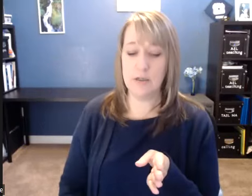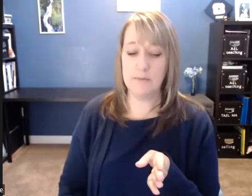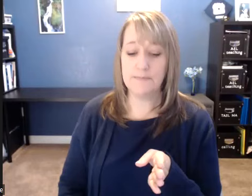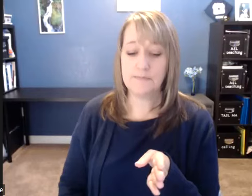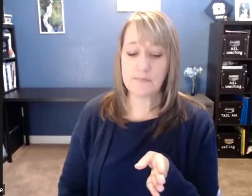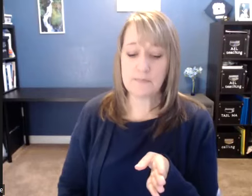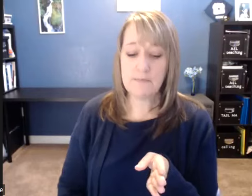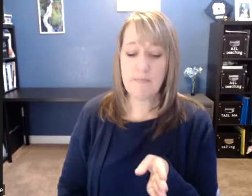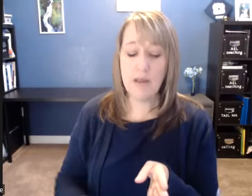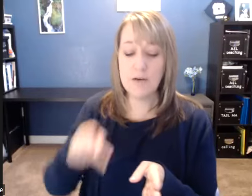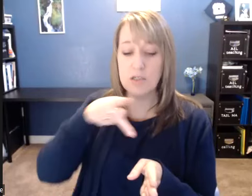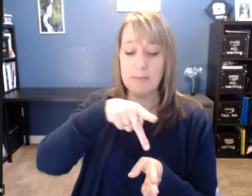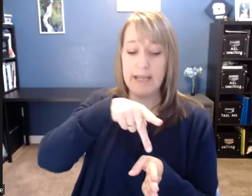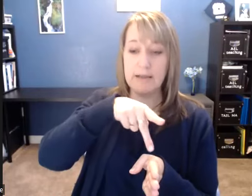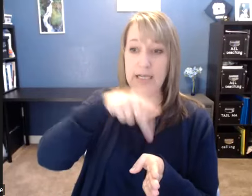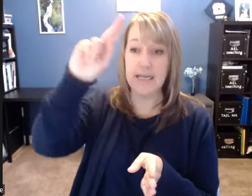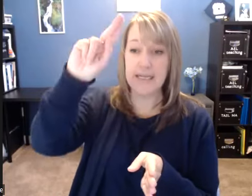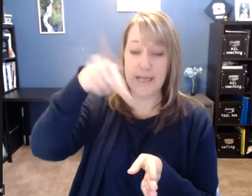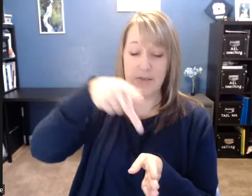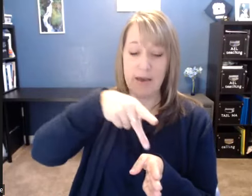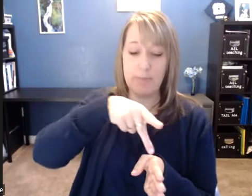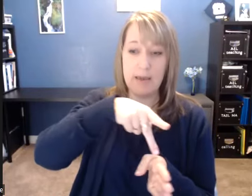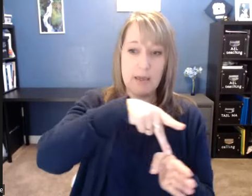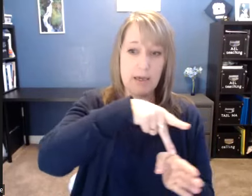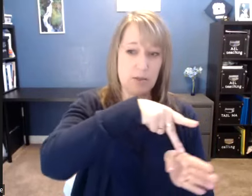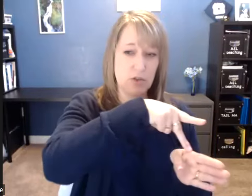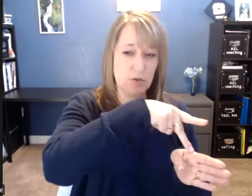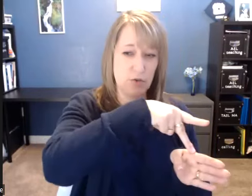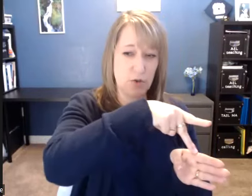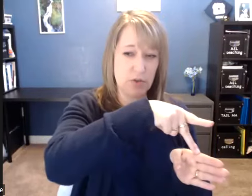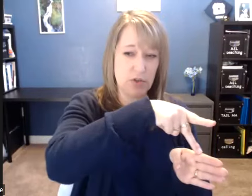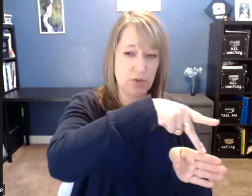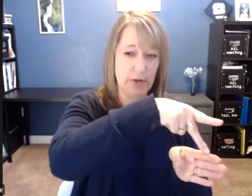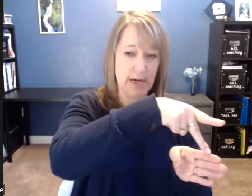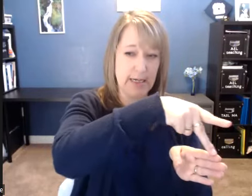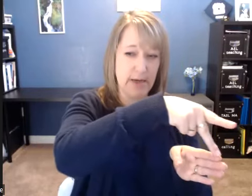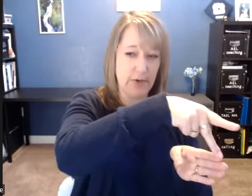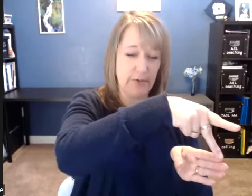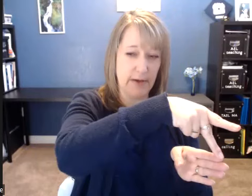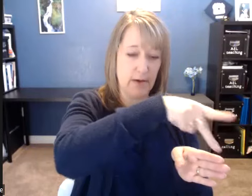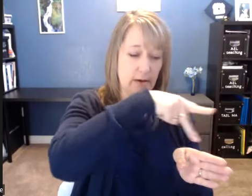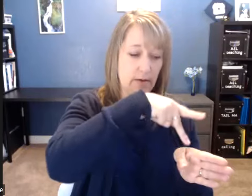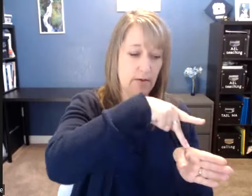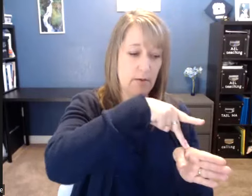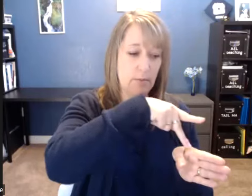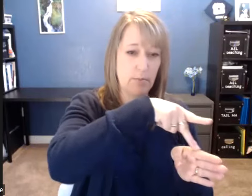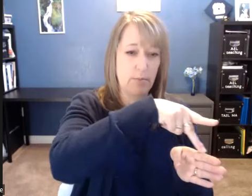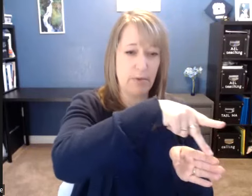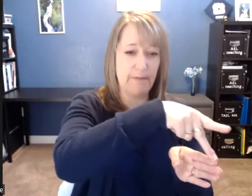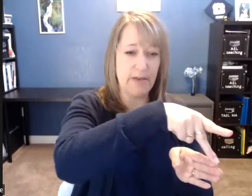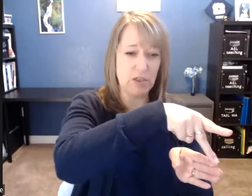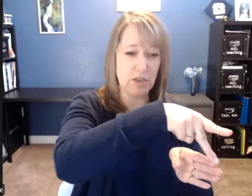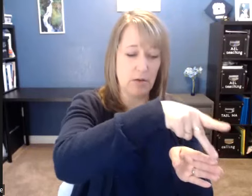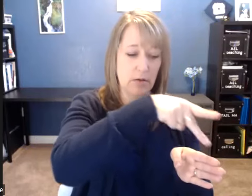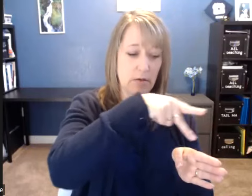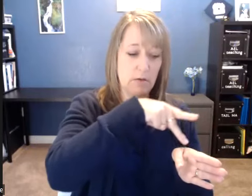your non-dominant hand. Take that P and just go straight down your finger. Professional.